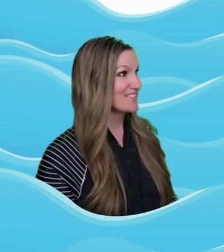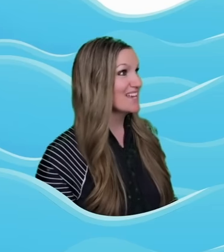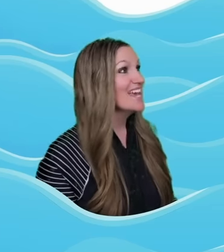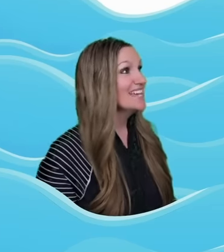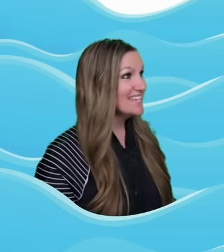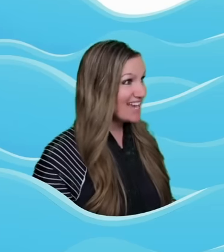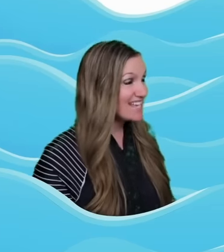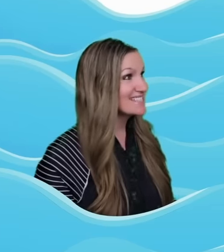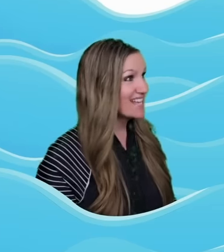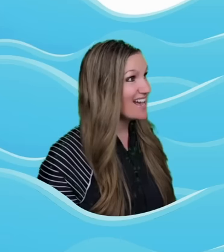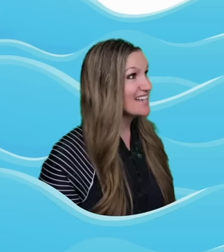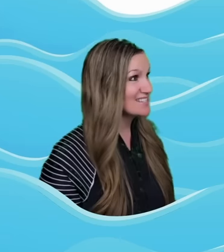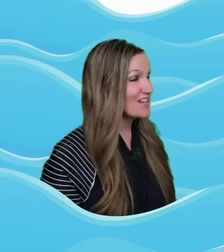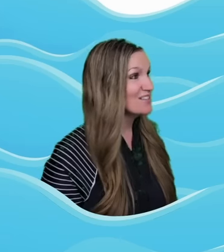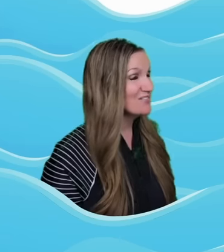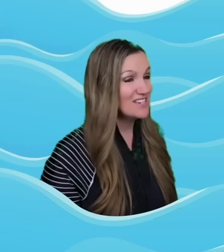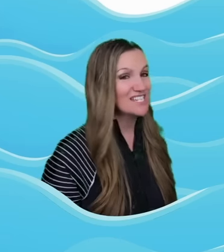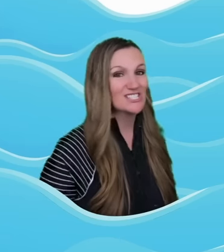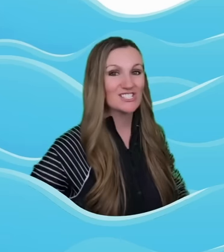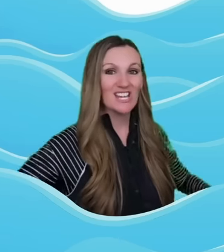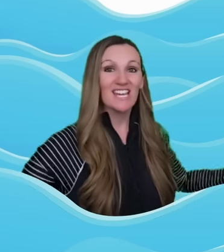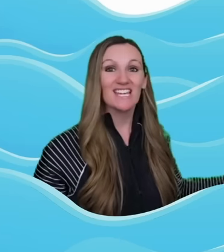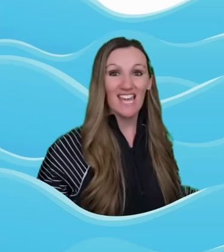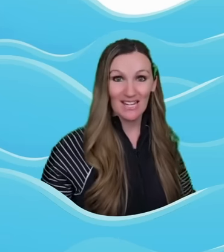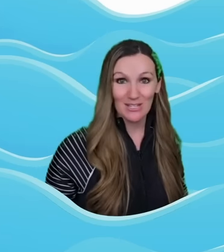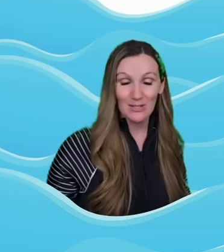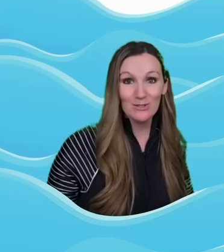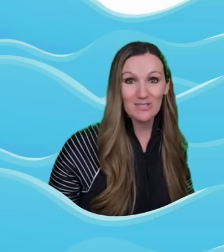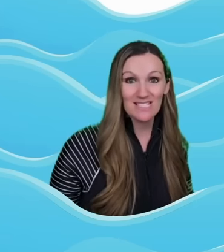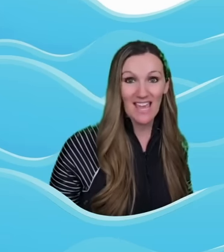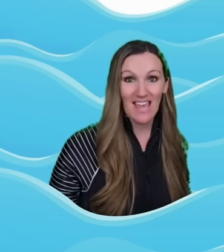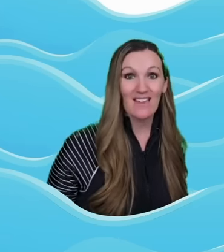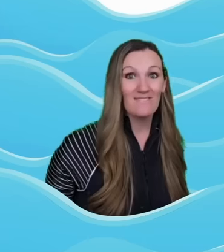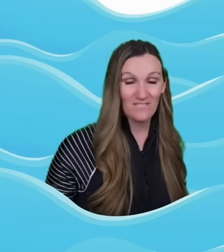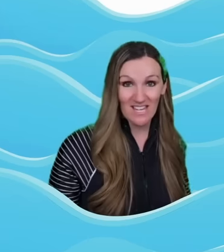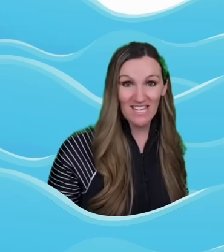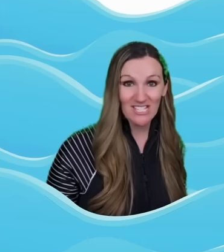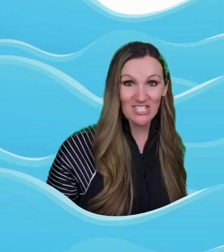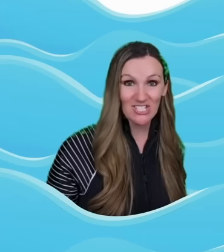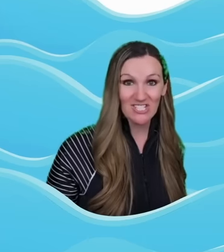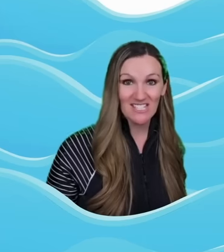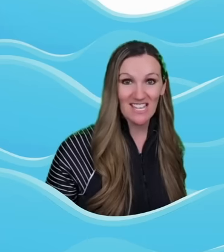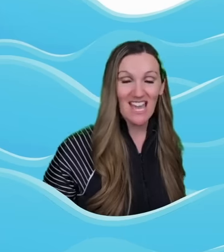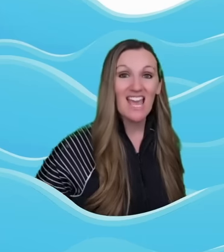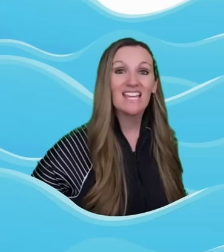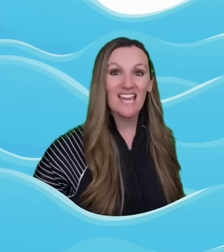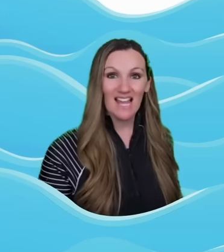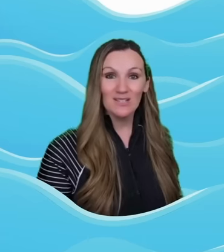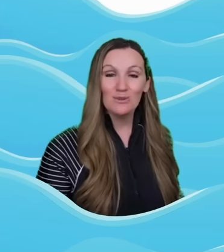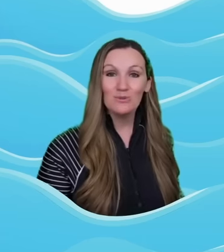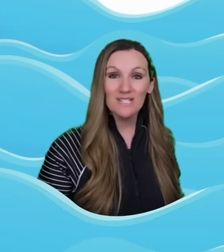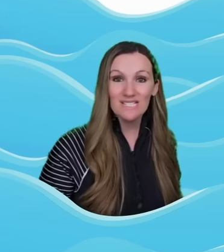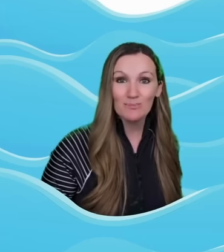fish? Yes, I saw a fish. Can you say fish? Can you whisper